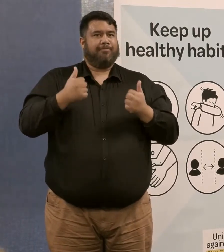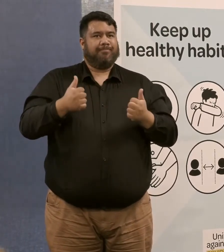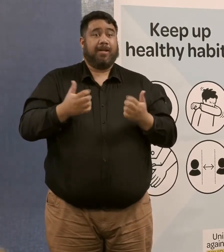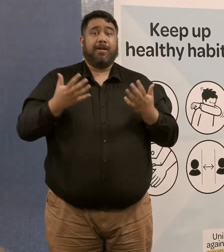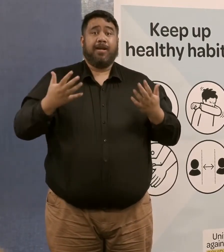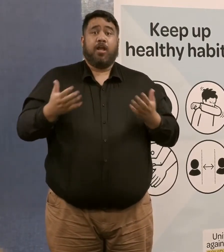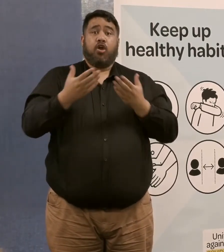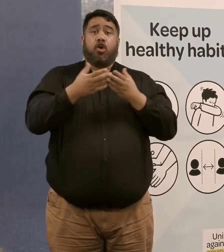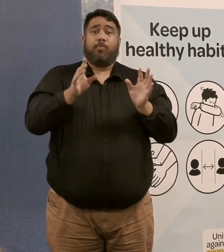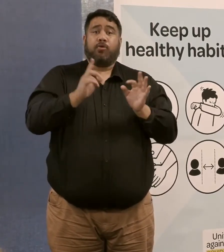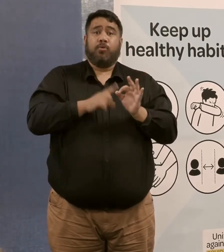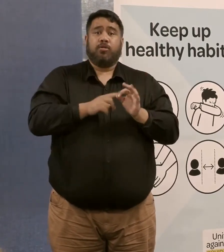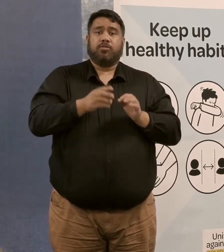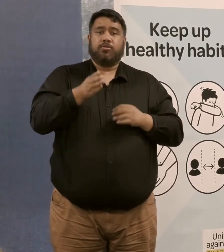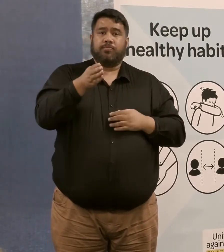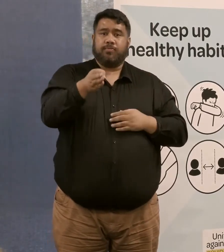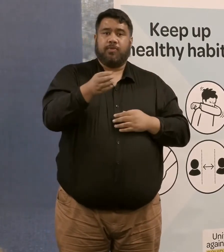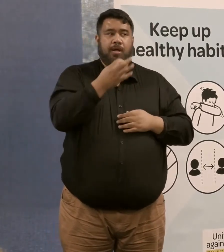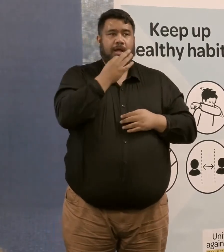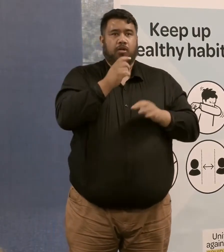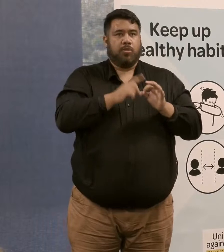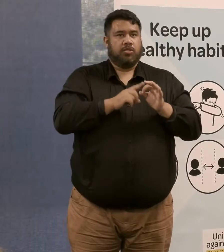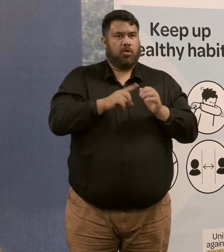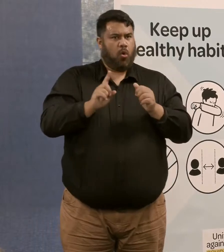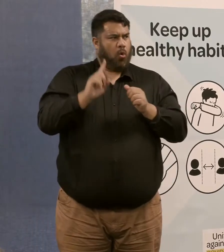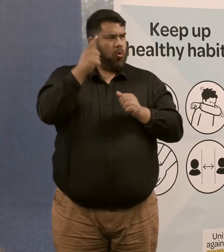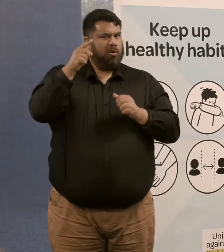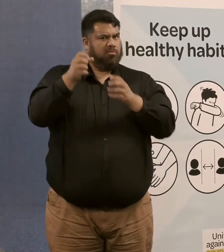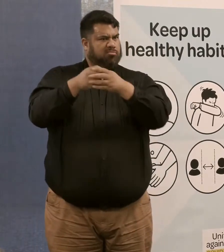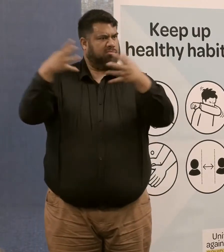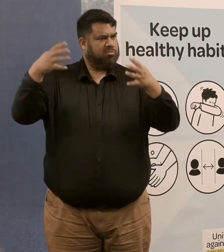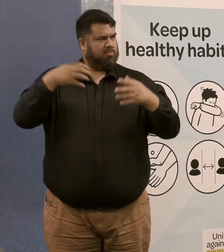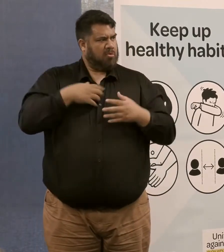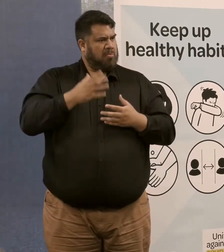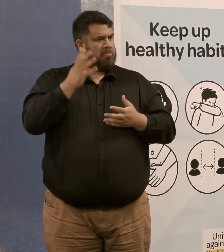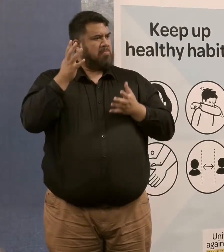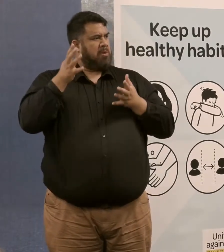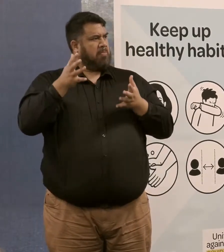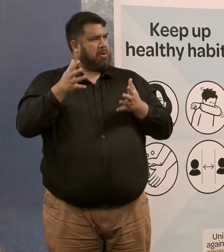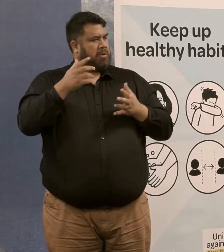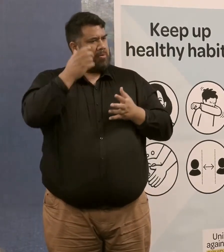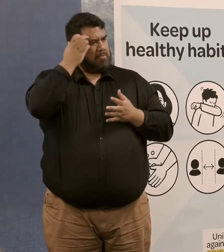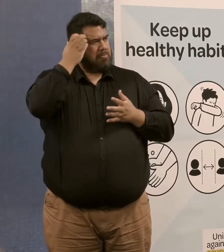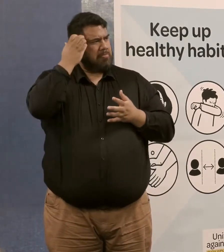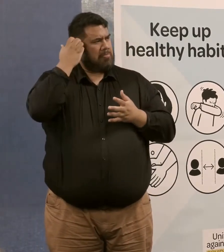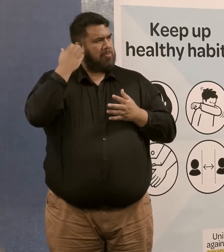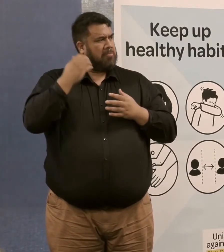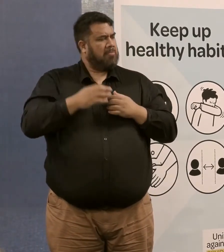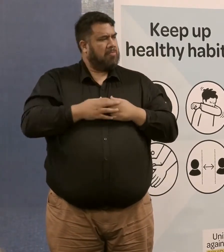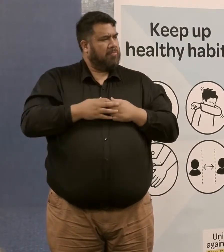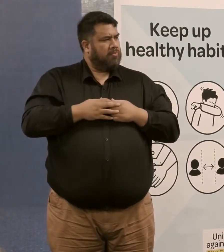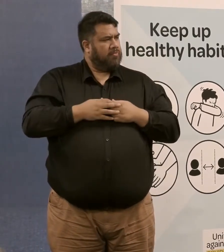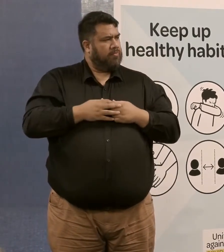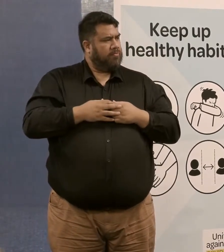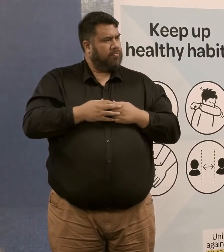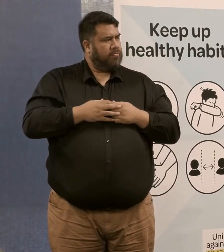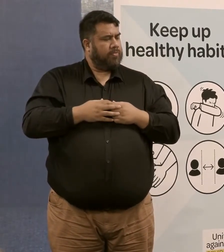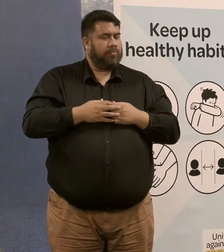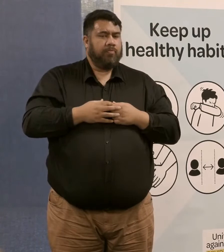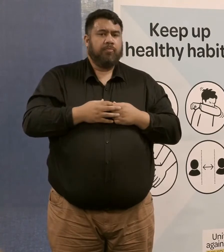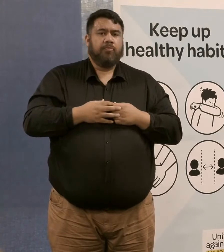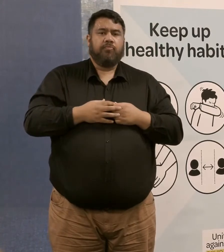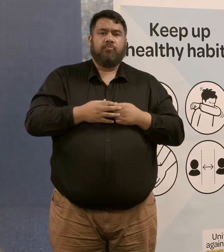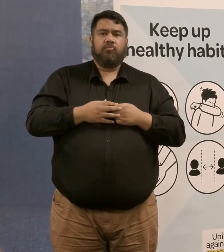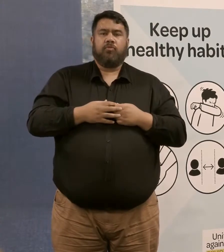to take questions, please. The increase in case numbers in Auckland, and Bob's obviously said around that 50% mark. Yeah. So just